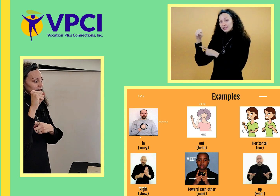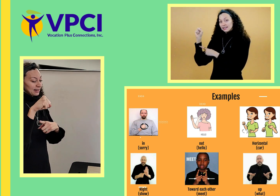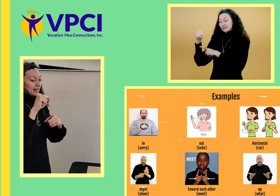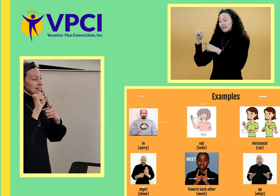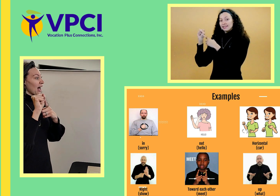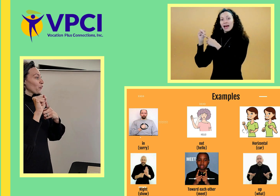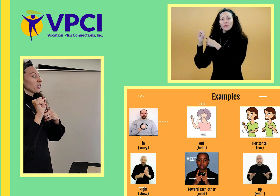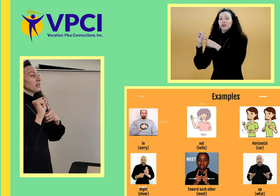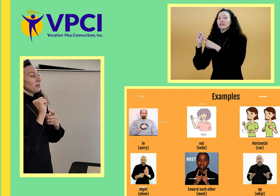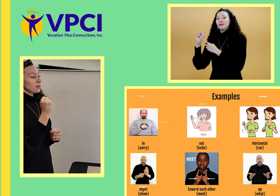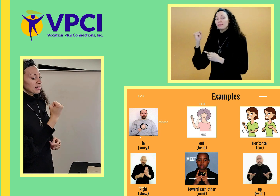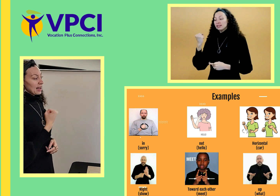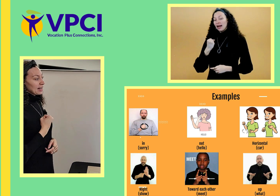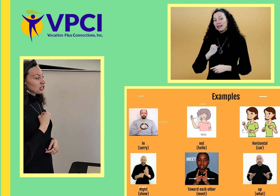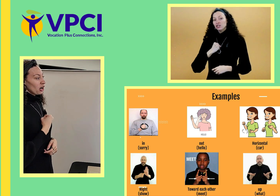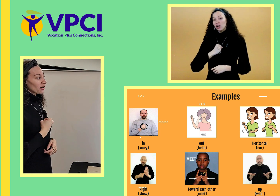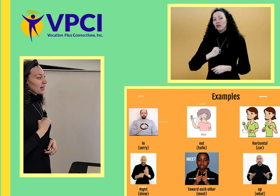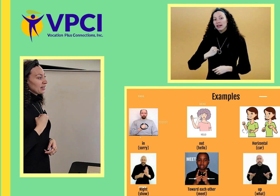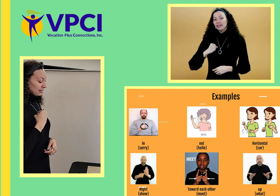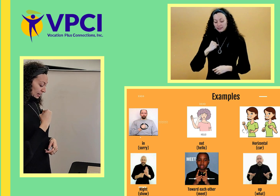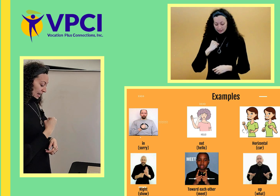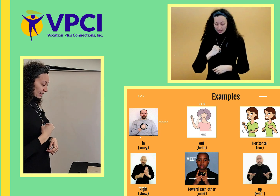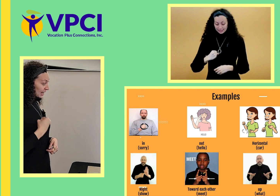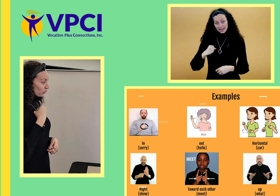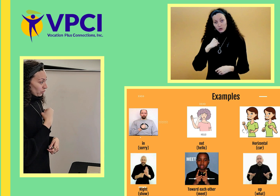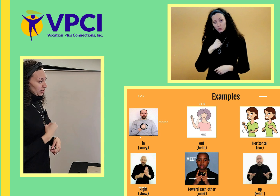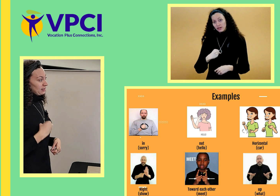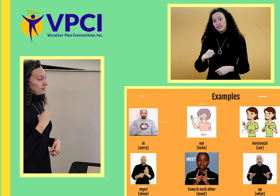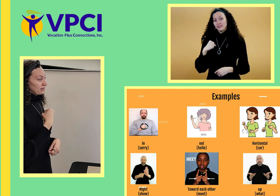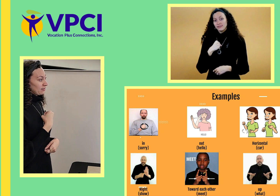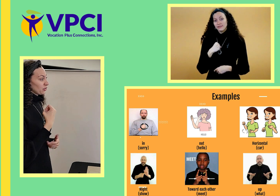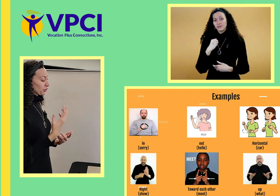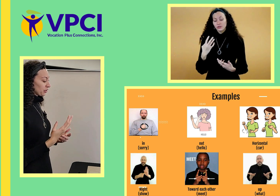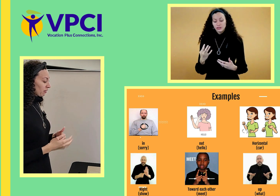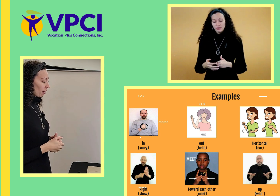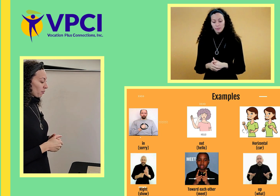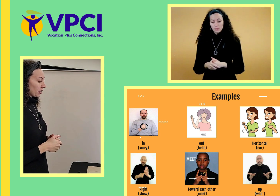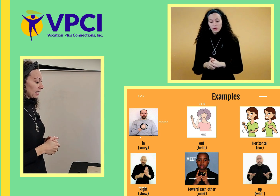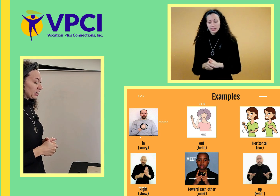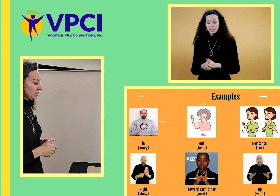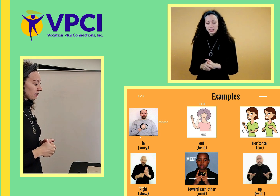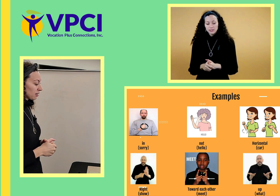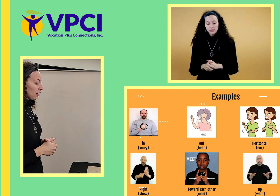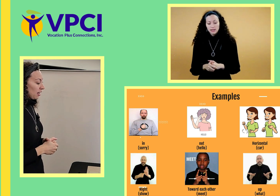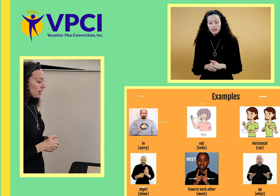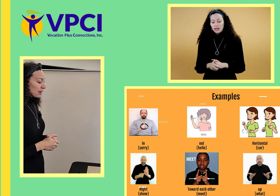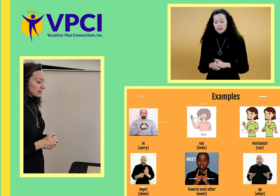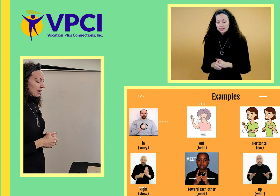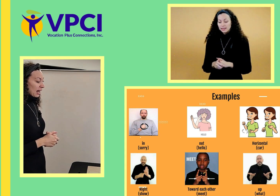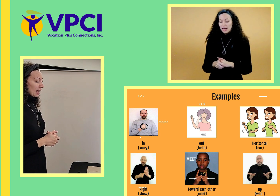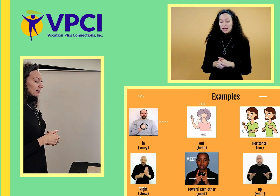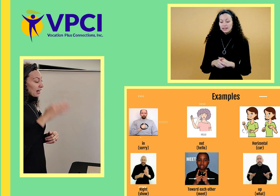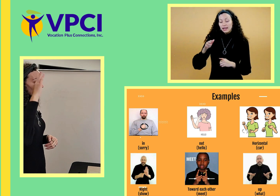yes, that's outward, but signing sorry is inward. So those are different palm orientations.